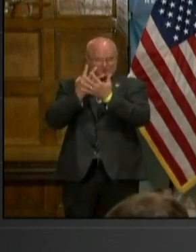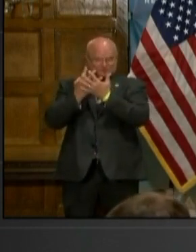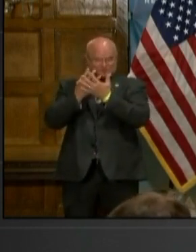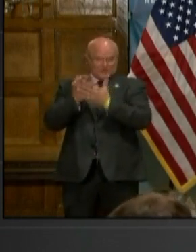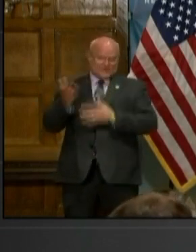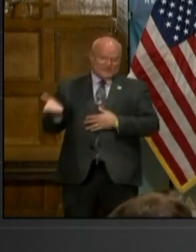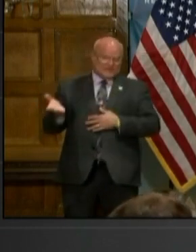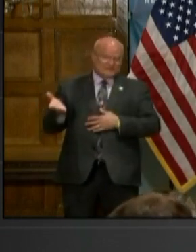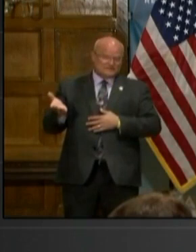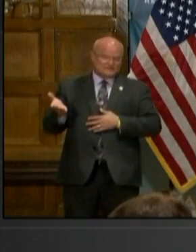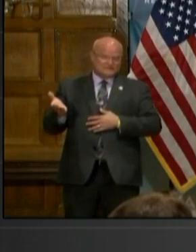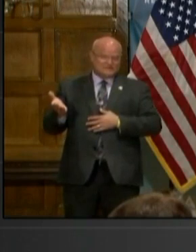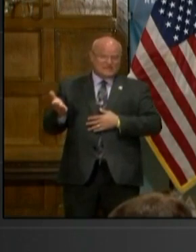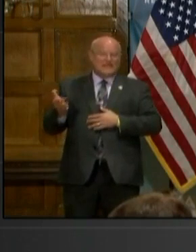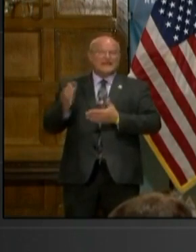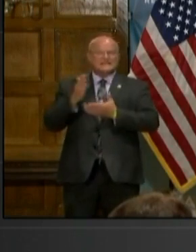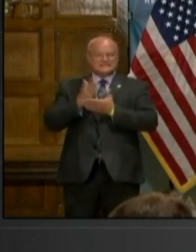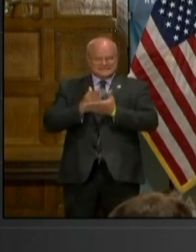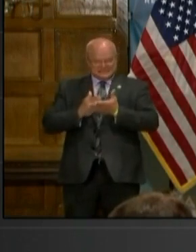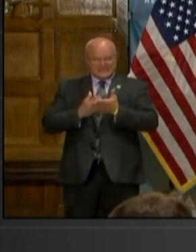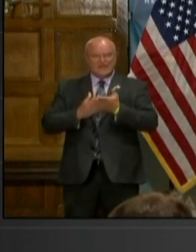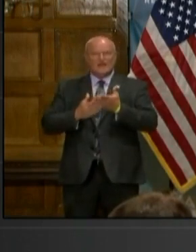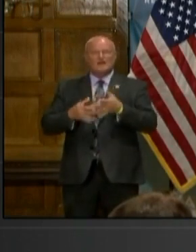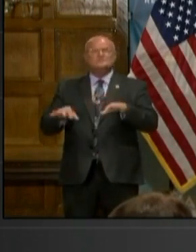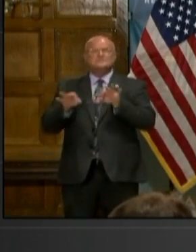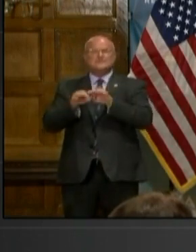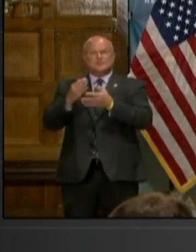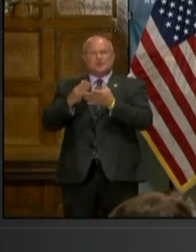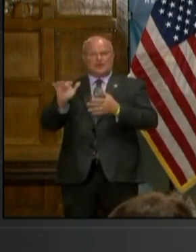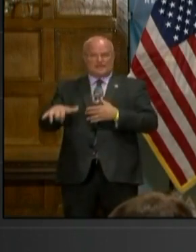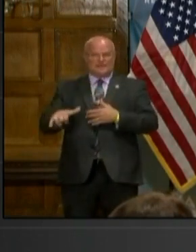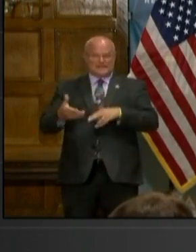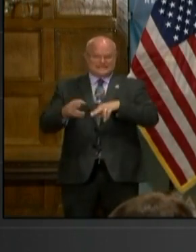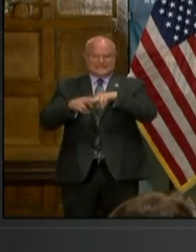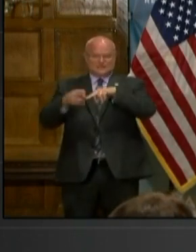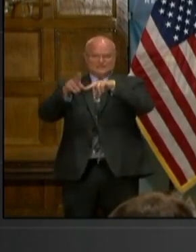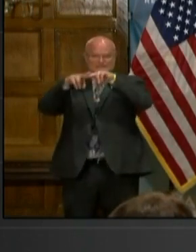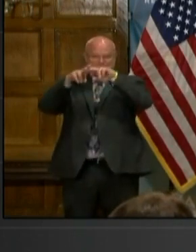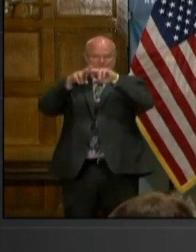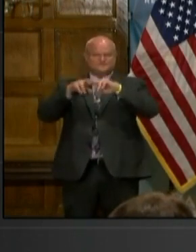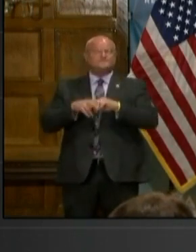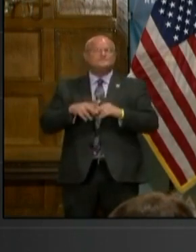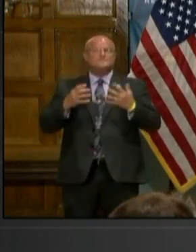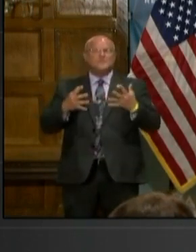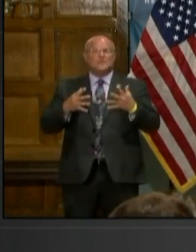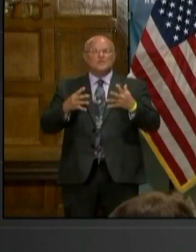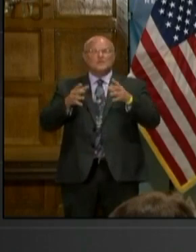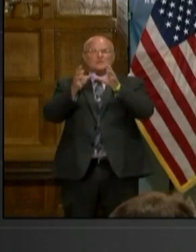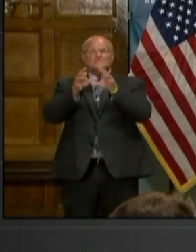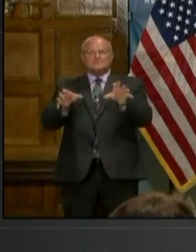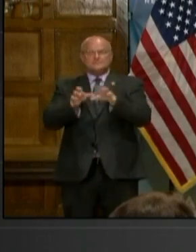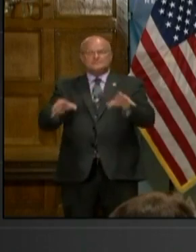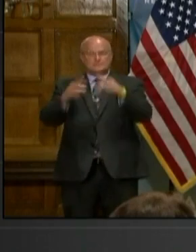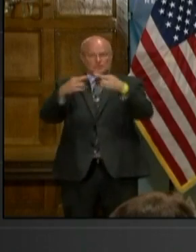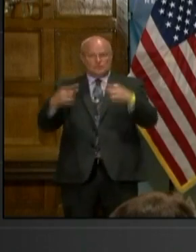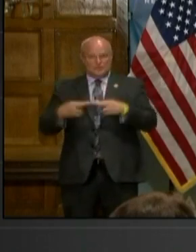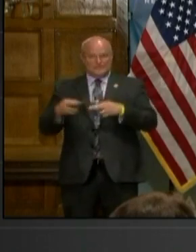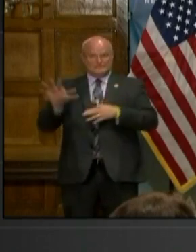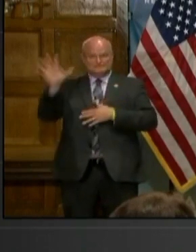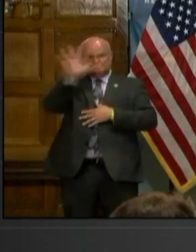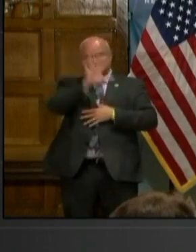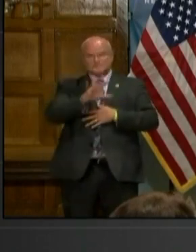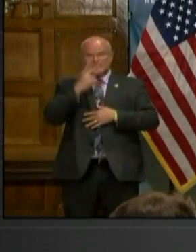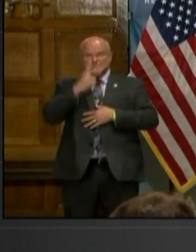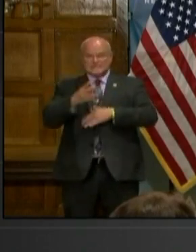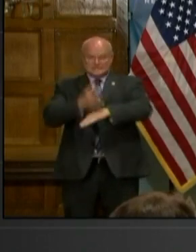correctional facilities that accounts for some significant part of that increase. And so when you break it down by region, you can see